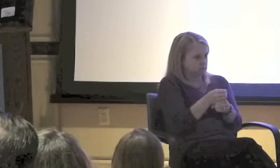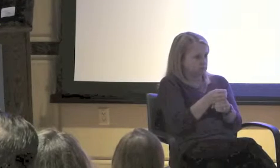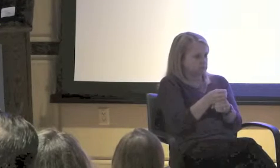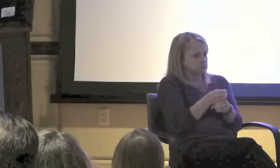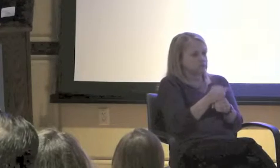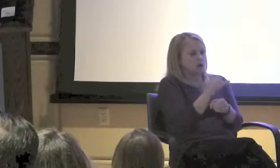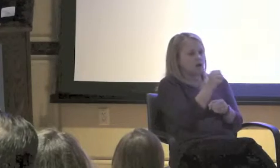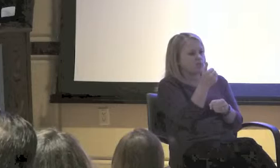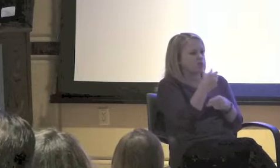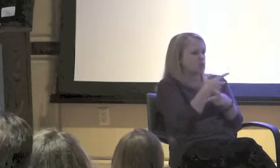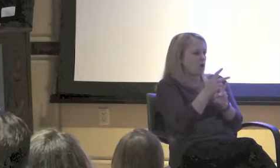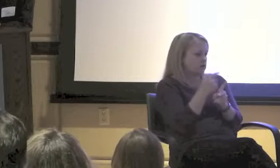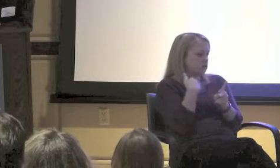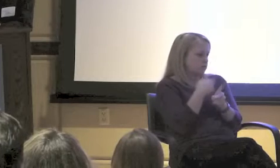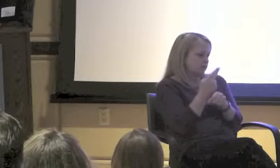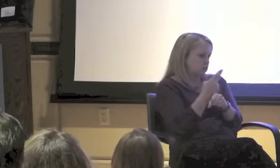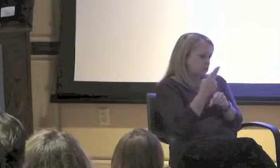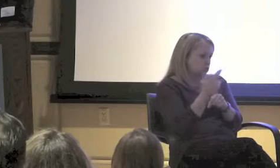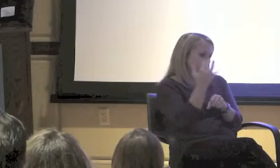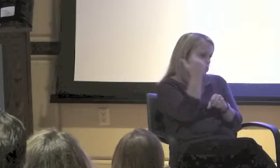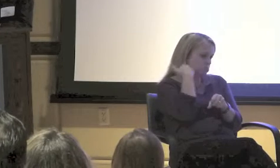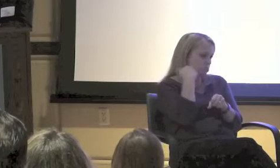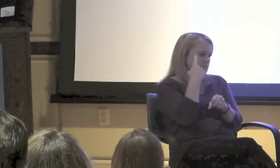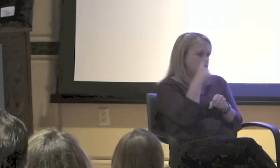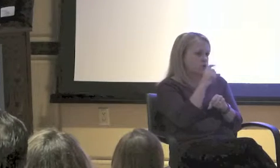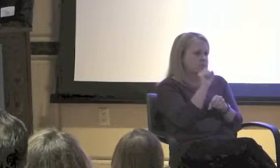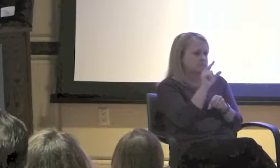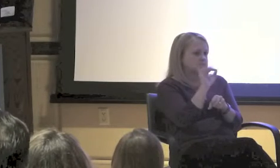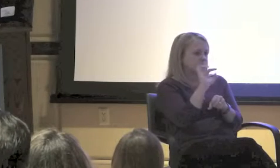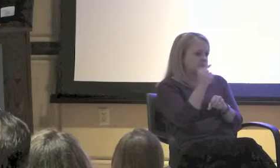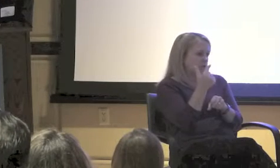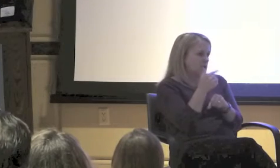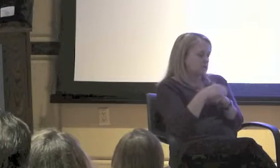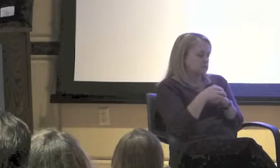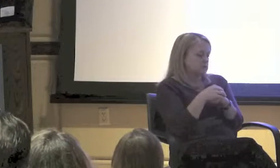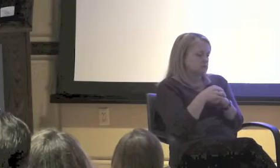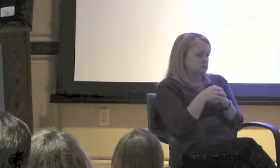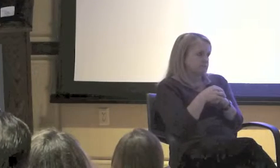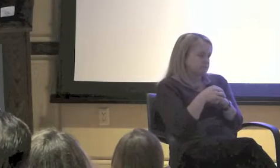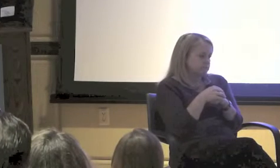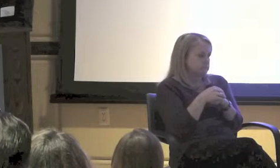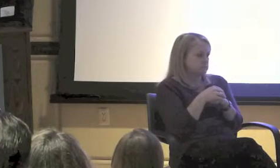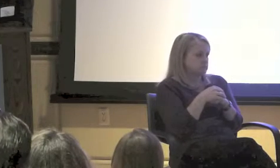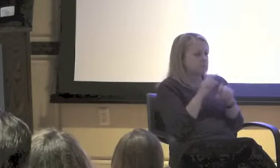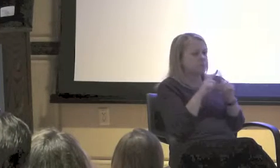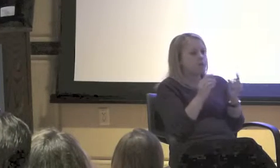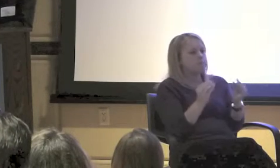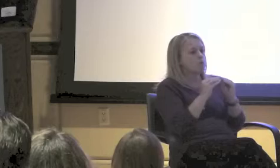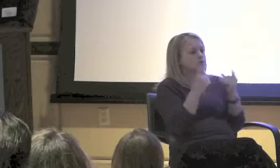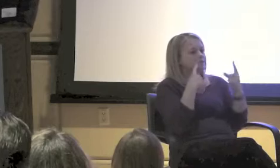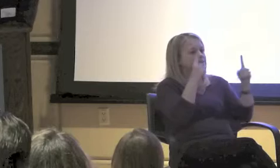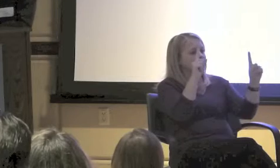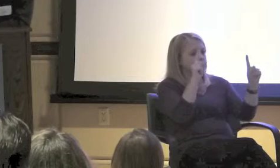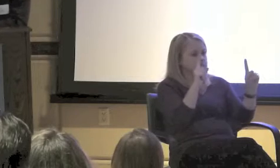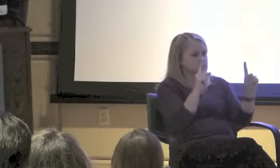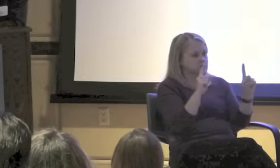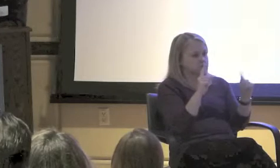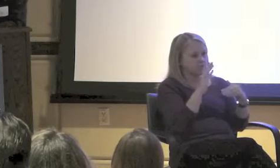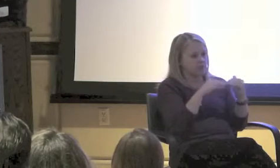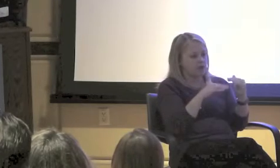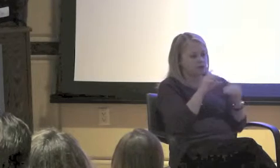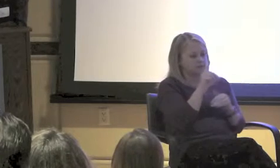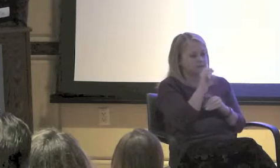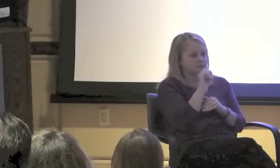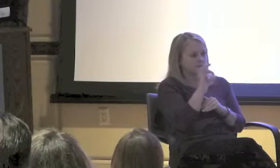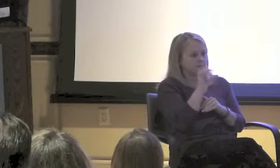There are other products that have been used in the past to create slings. There's a better success rate than deflux.